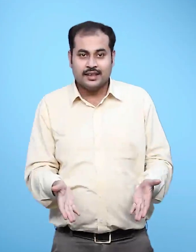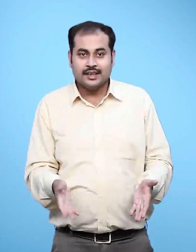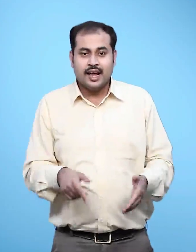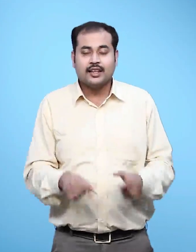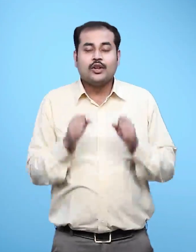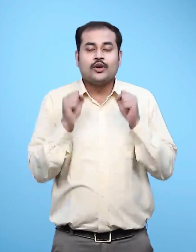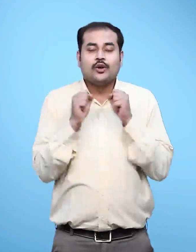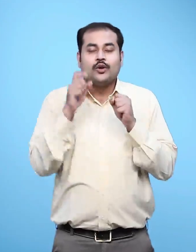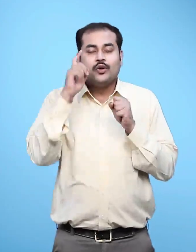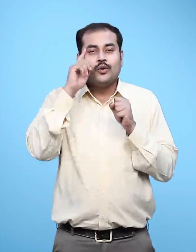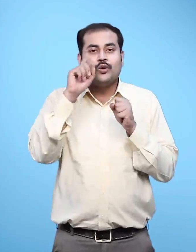written.